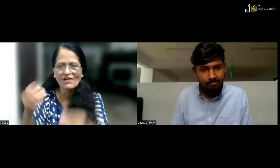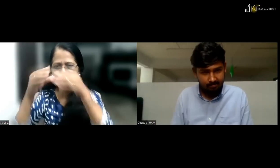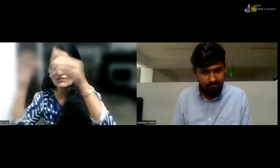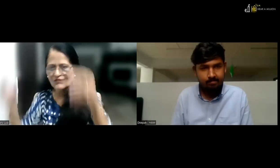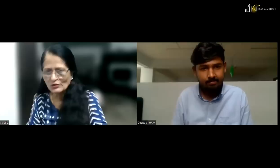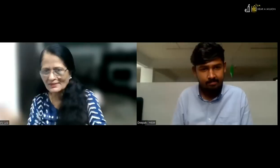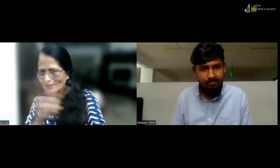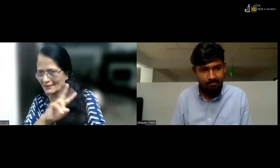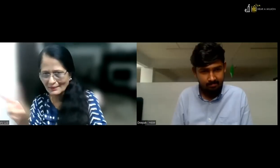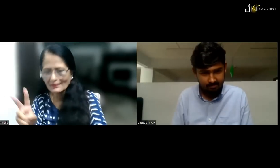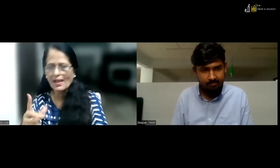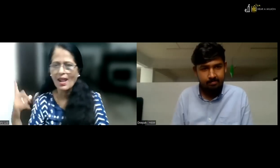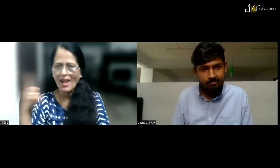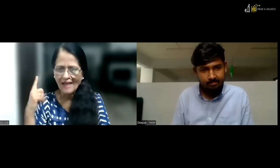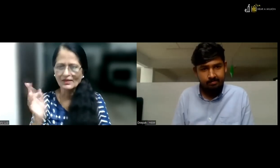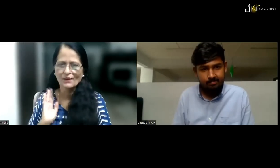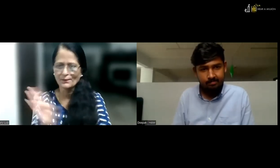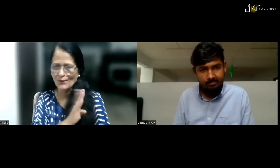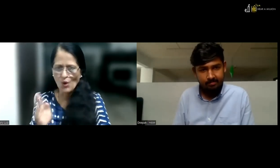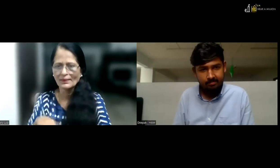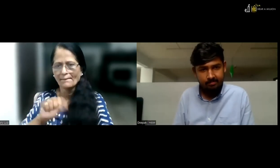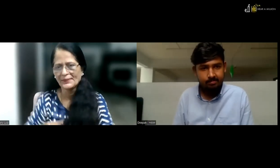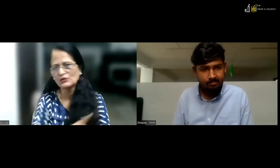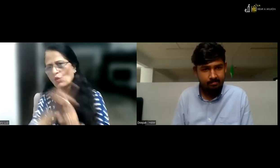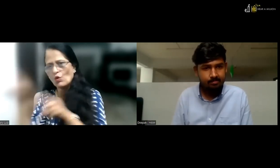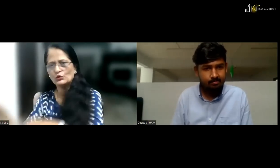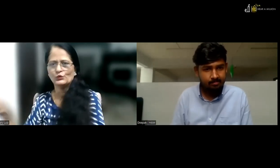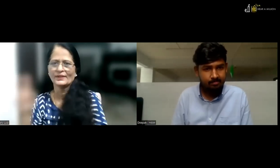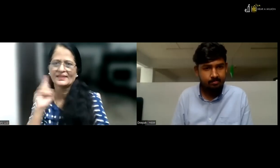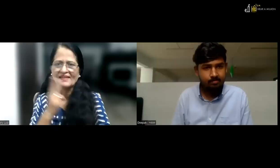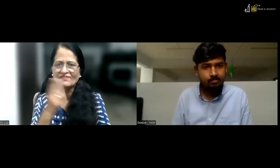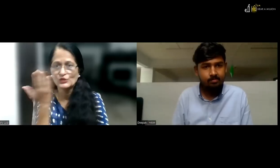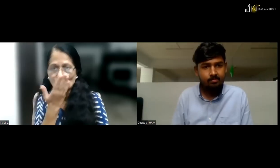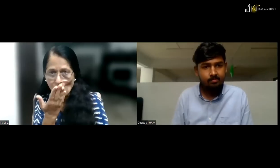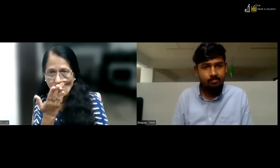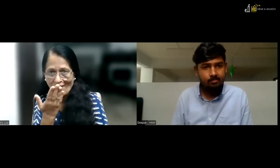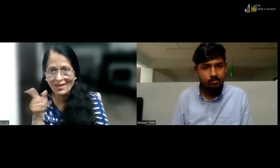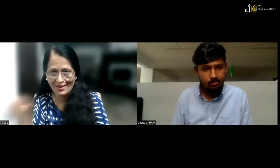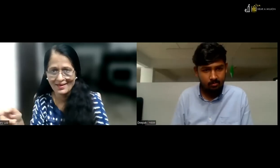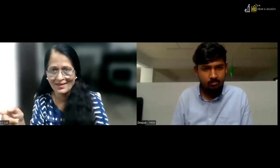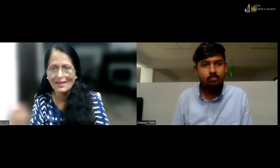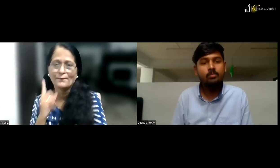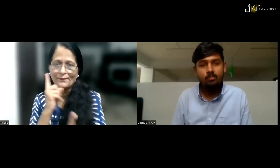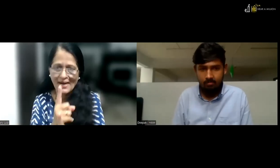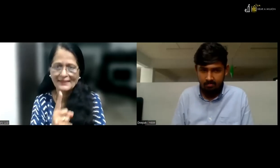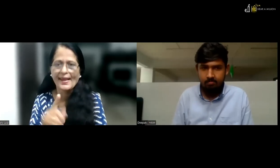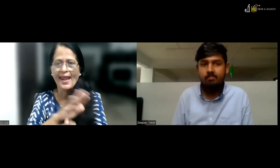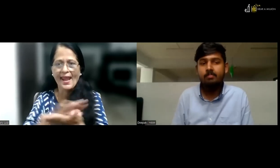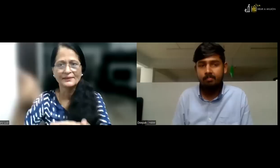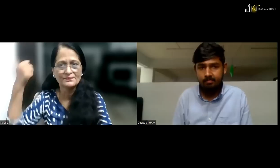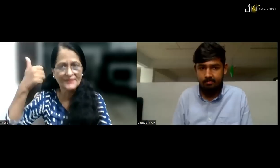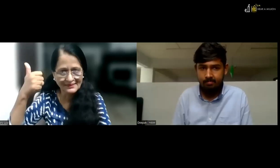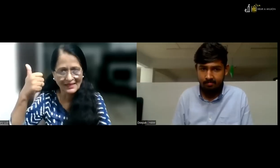forms. So the association or the federation, the board members, they go to the deaf